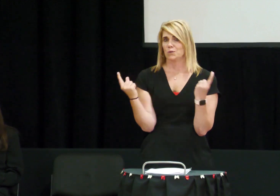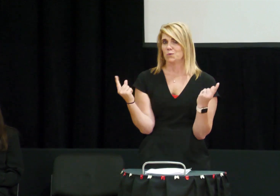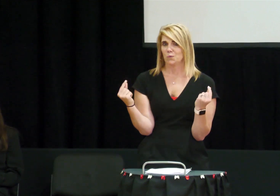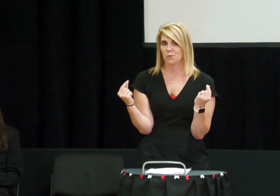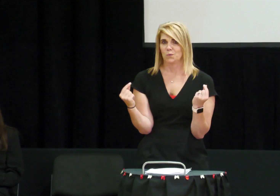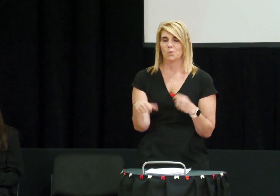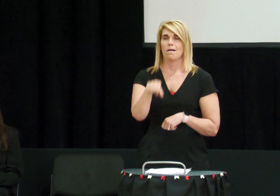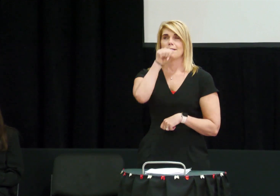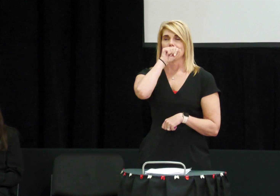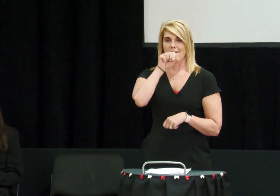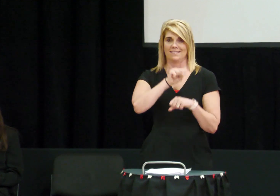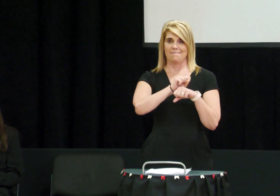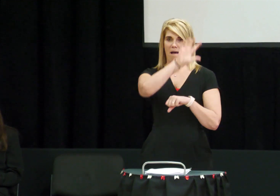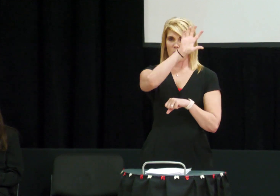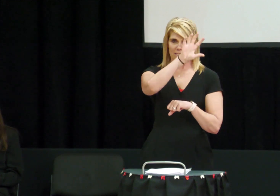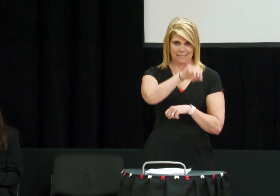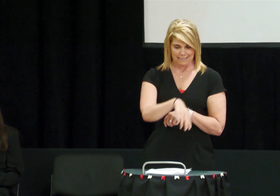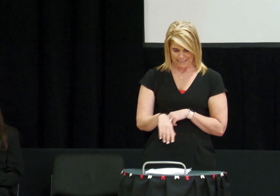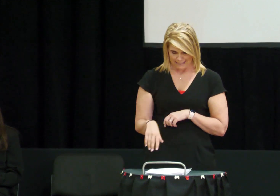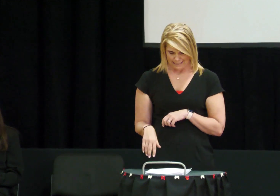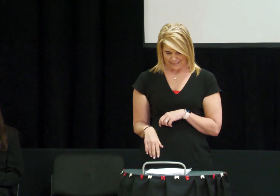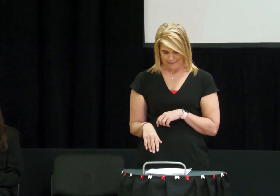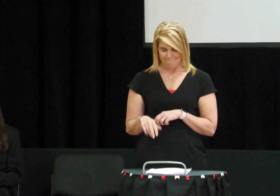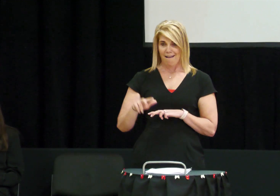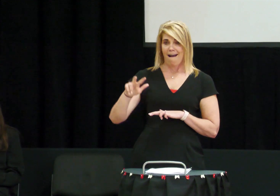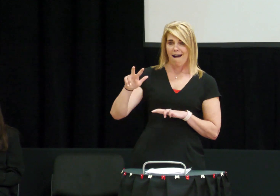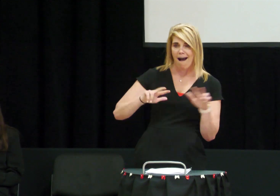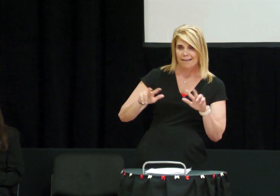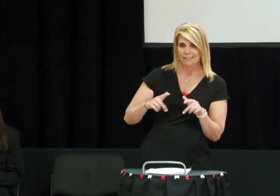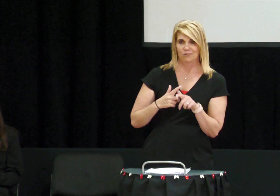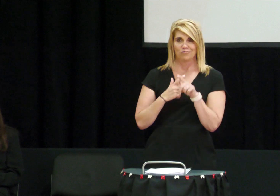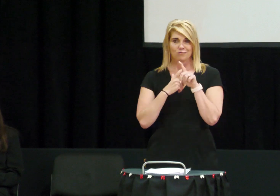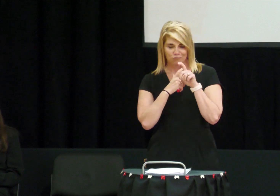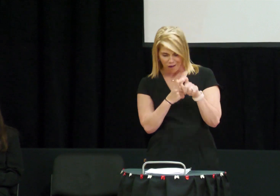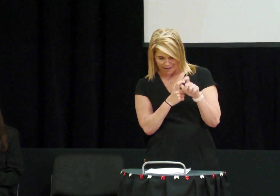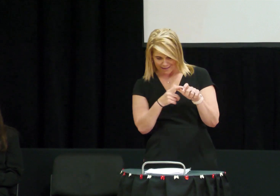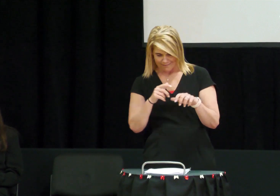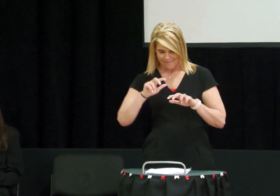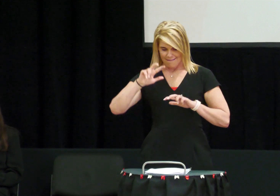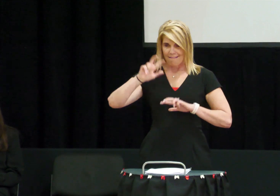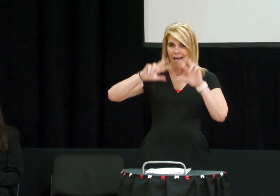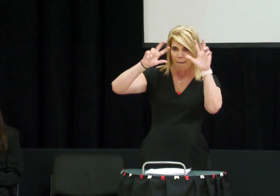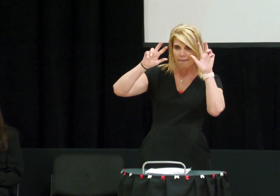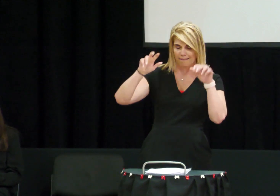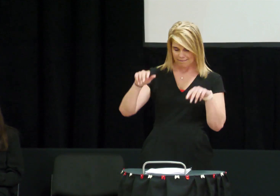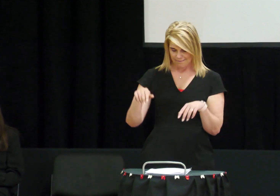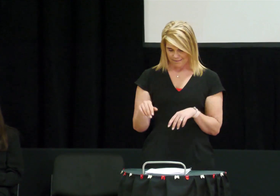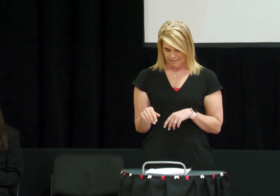If he's not working, he loves the mountains. He loves hiking, running, climbing,